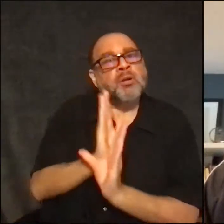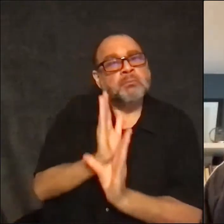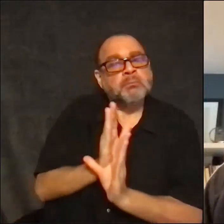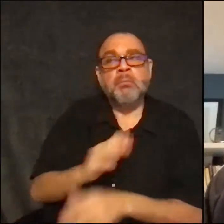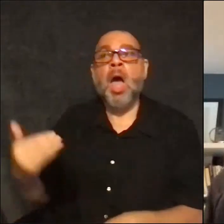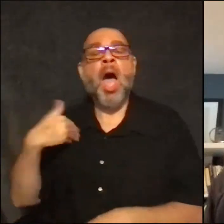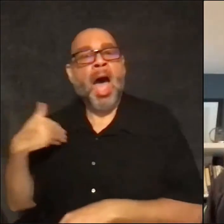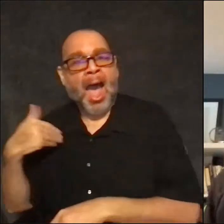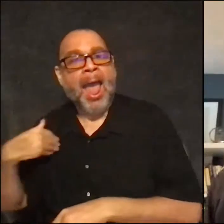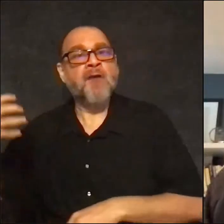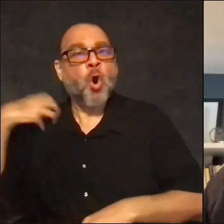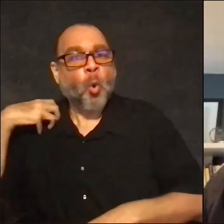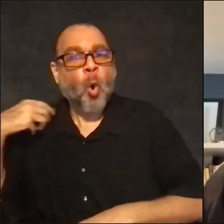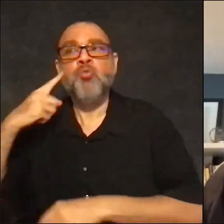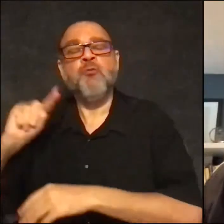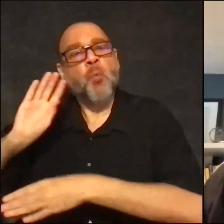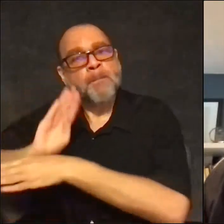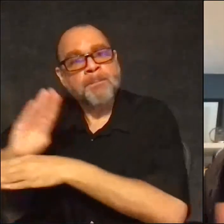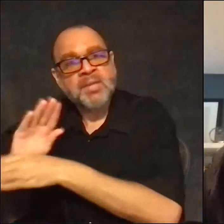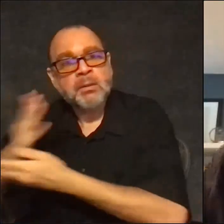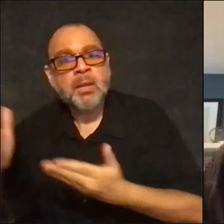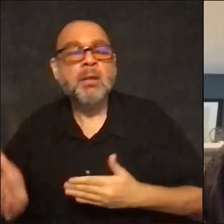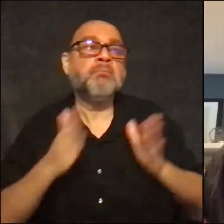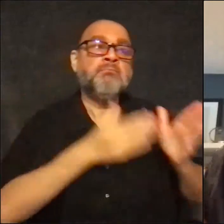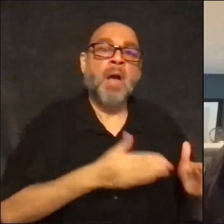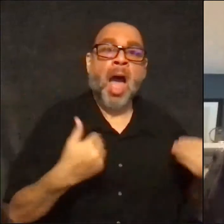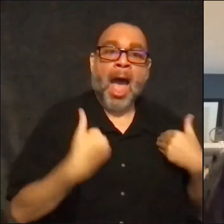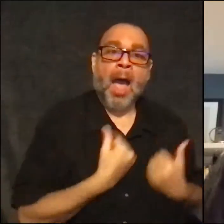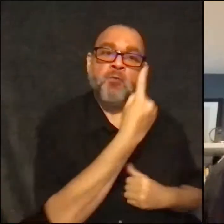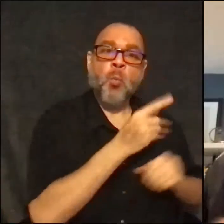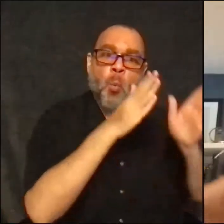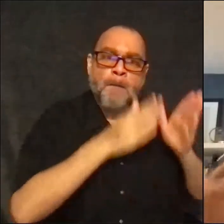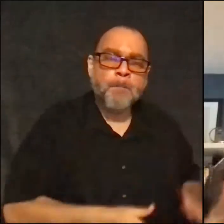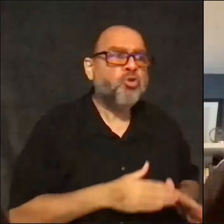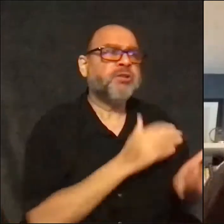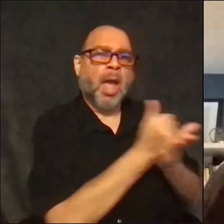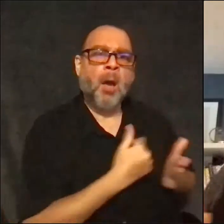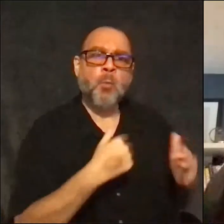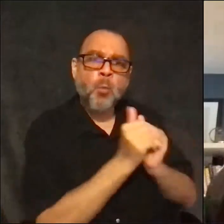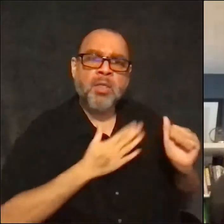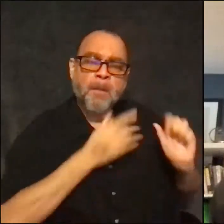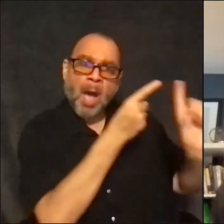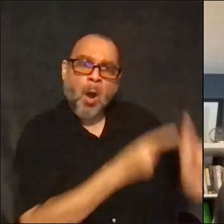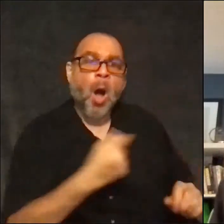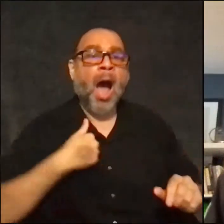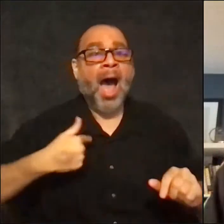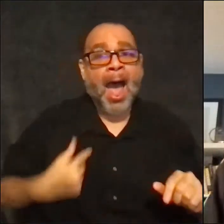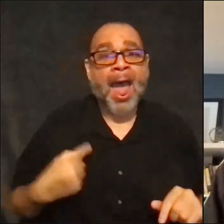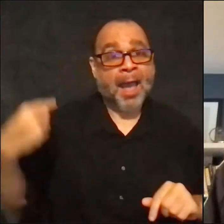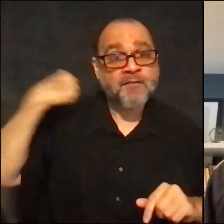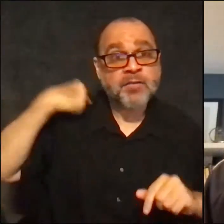sure I'm focusing on my top goals every single week. I have a chiropractor because I like that. And I have other folks in my life that